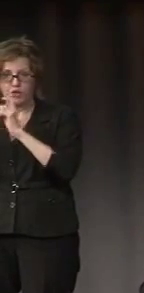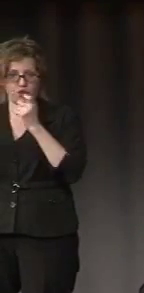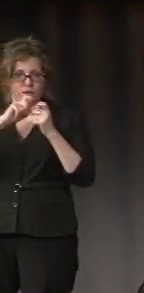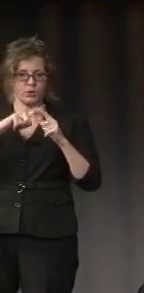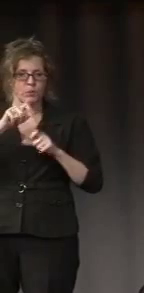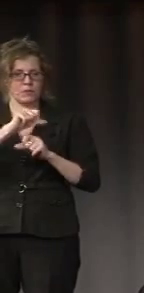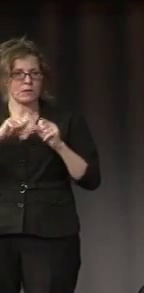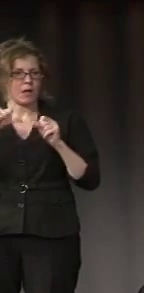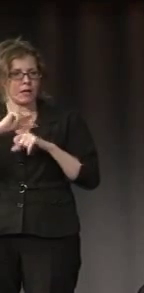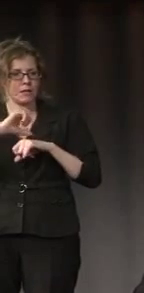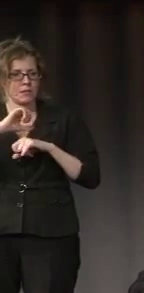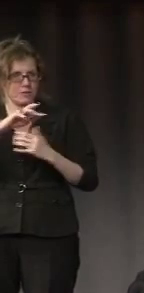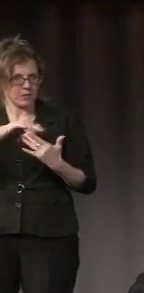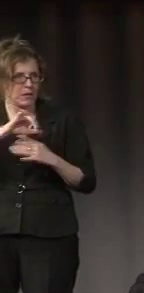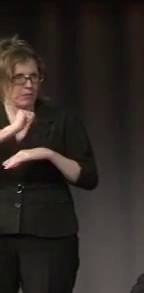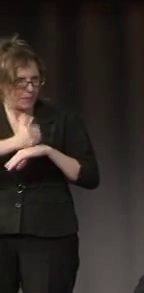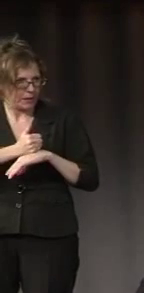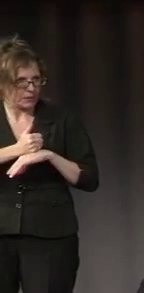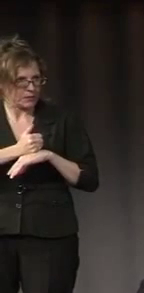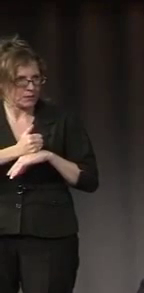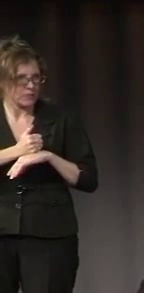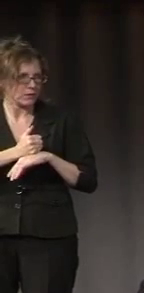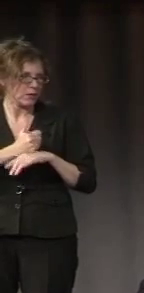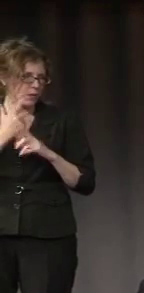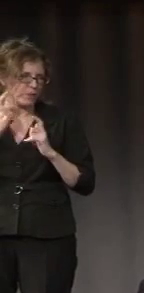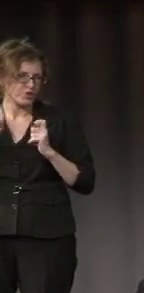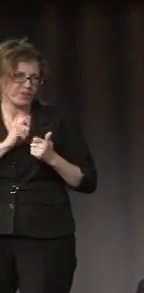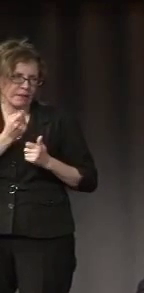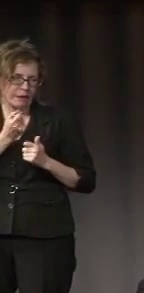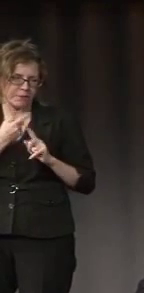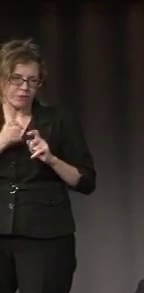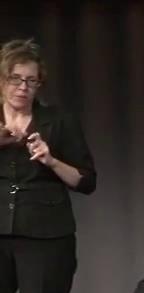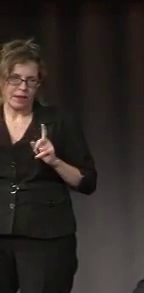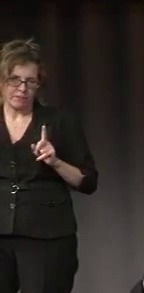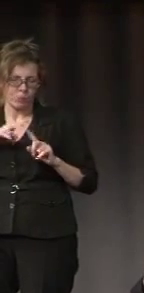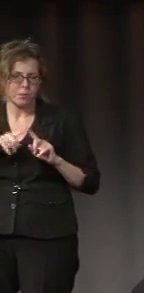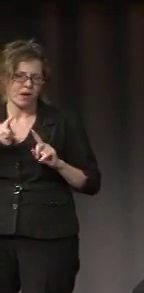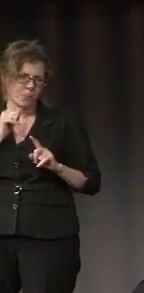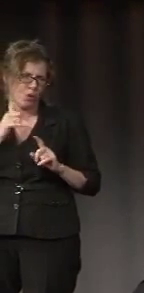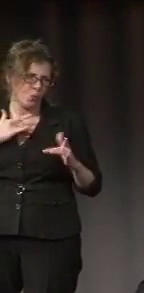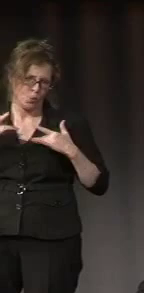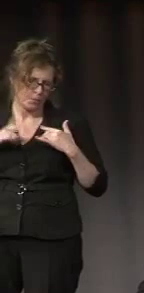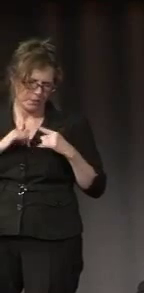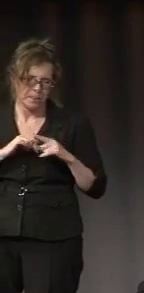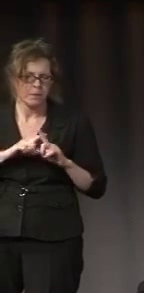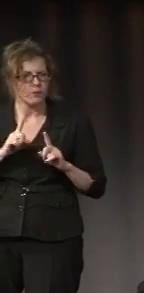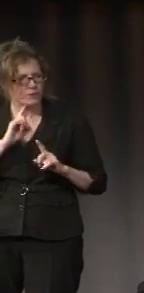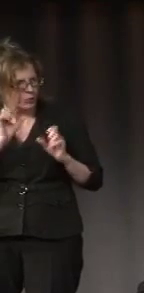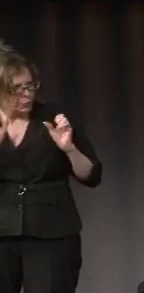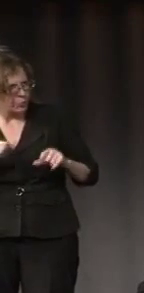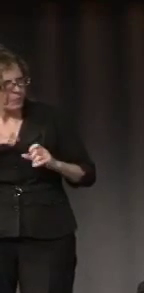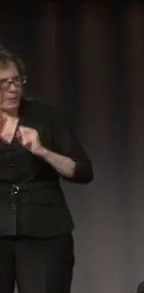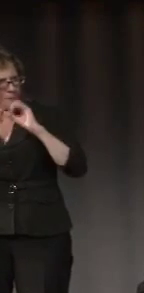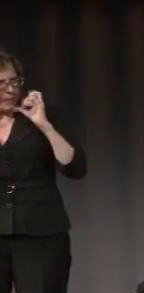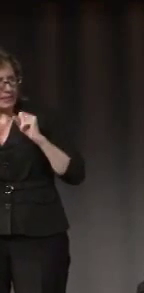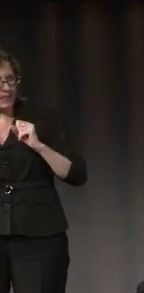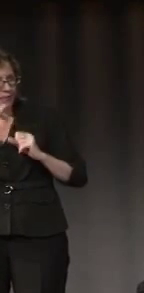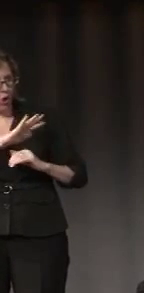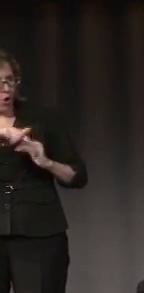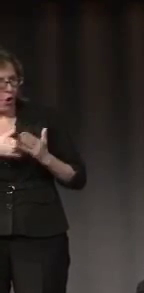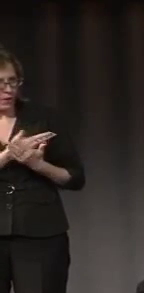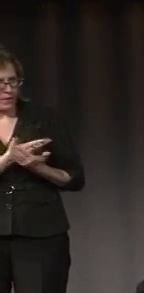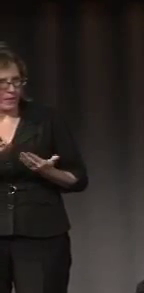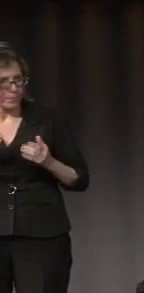based philosophy, so to speak. So I'm not too worried about, I mean, it would be really amazing if all these guys who are paid a